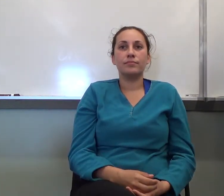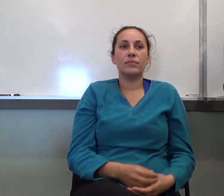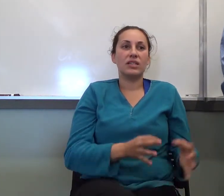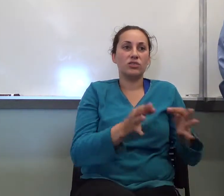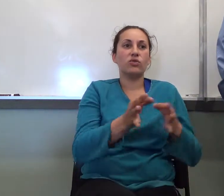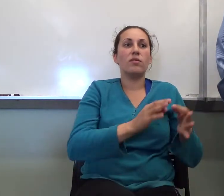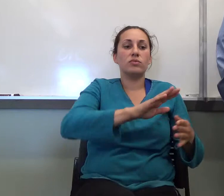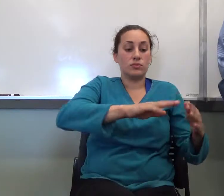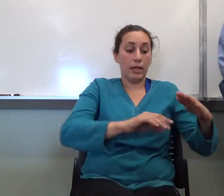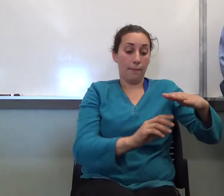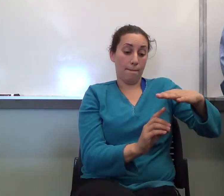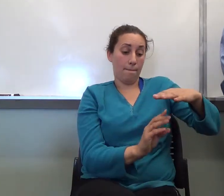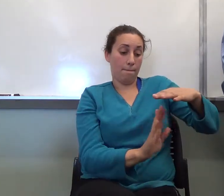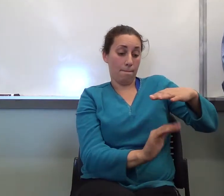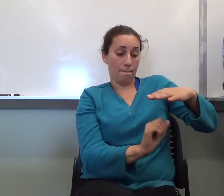whereas the amount